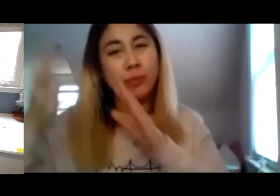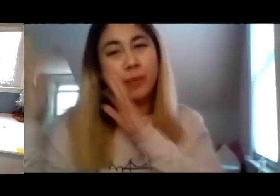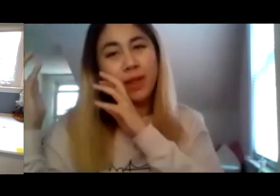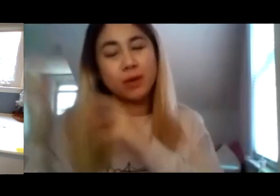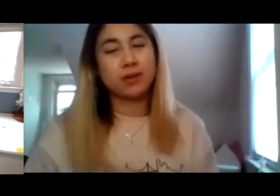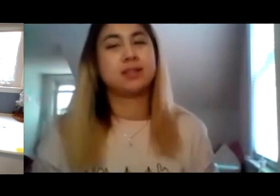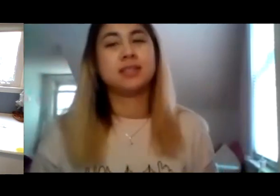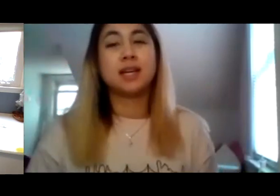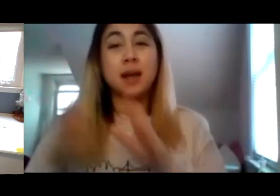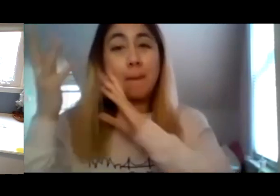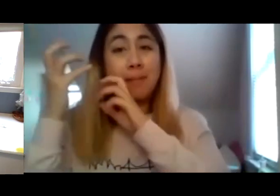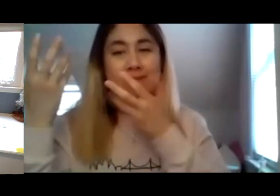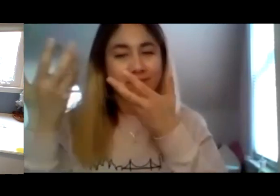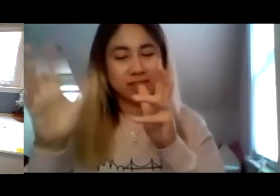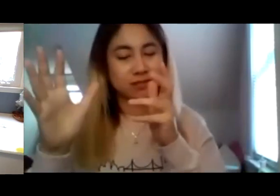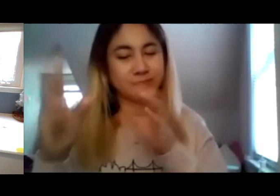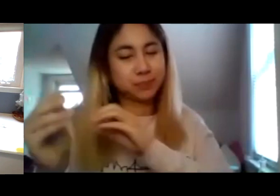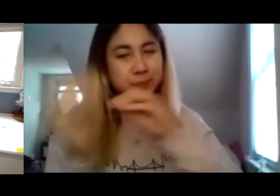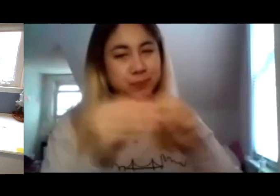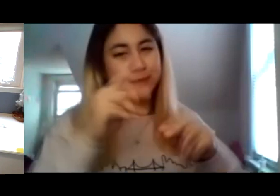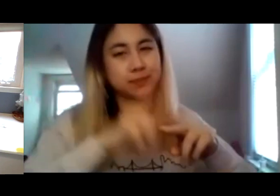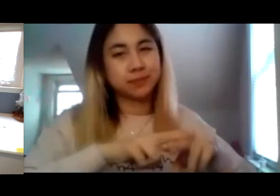our pillows away.